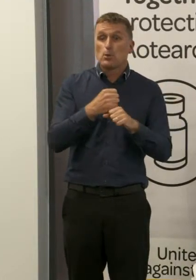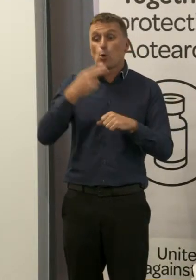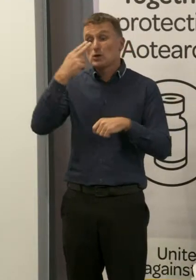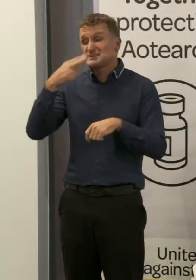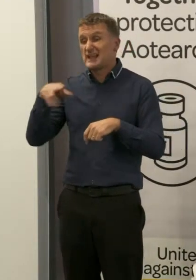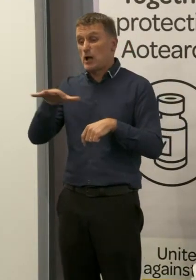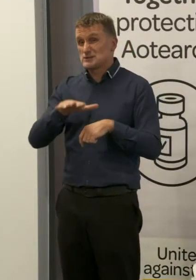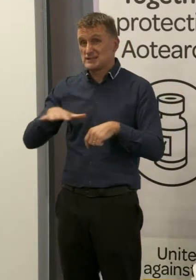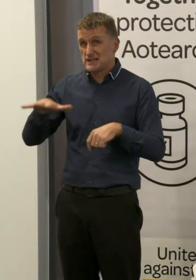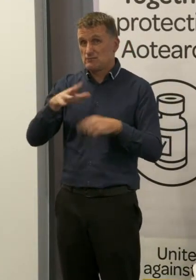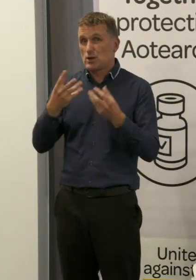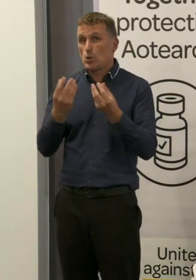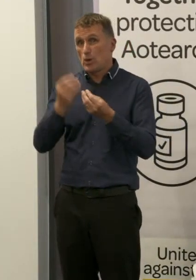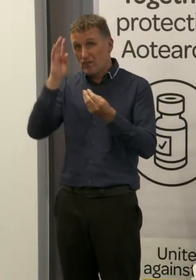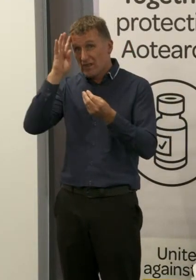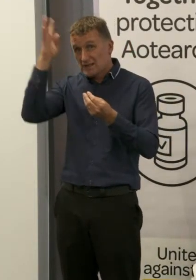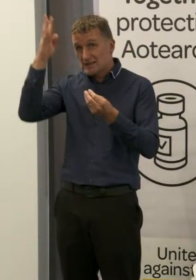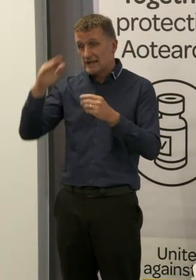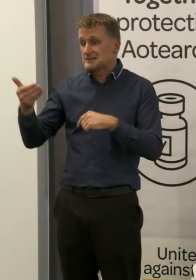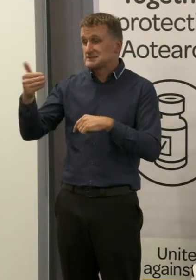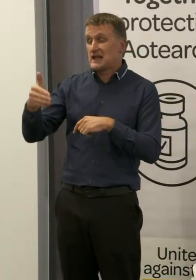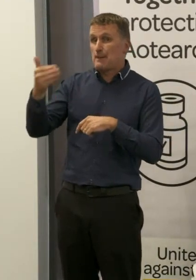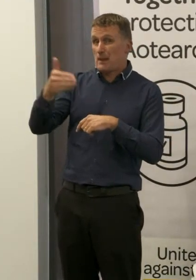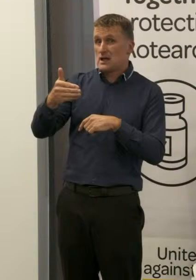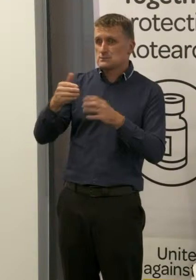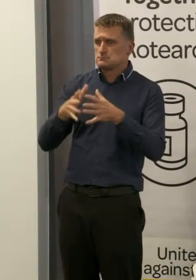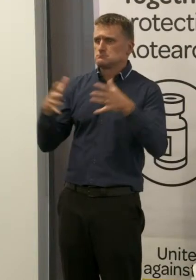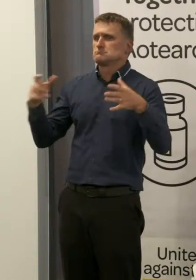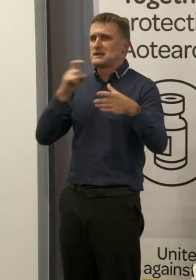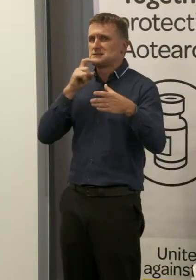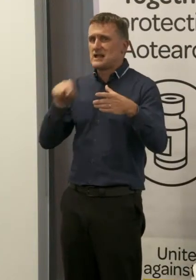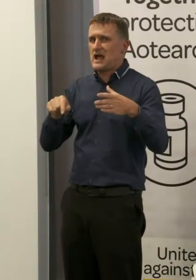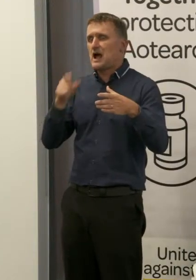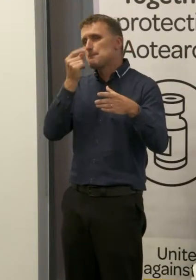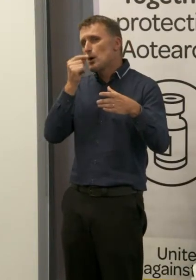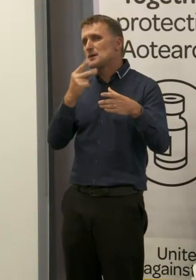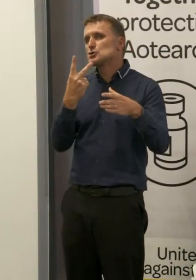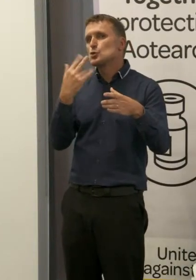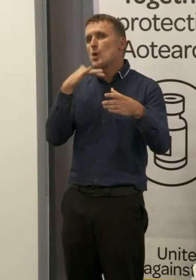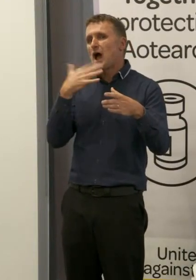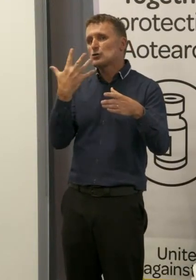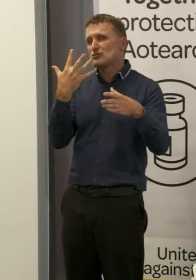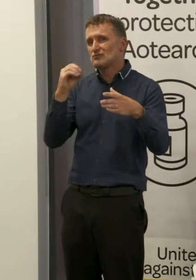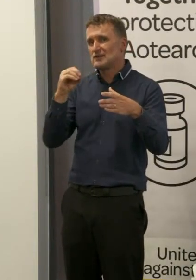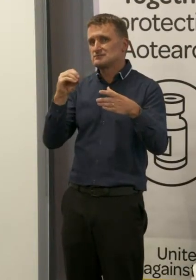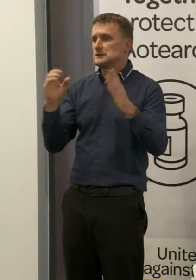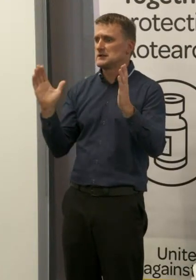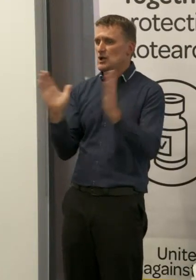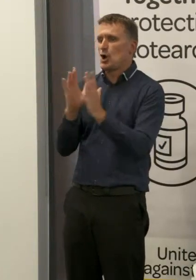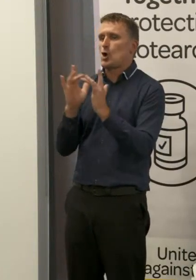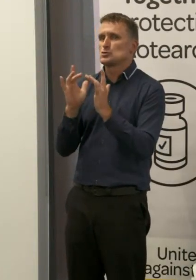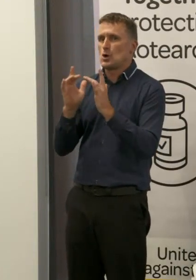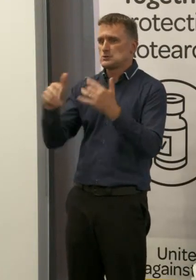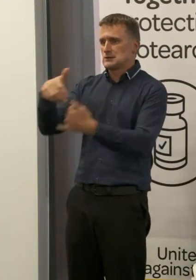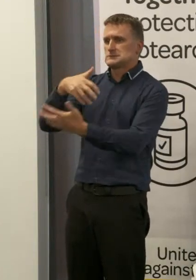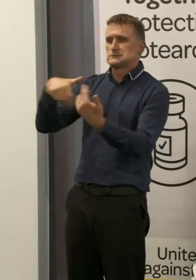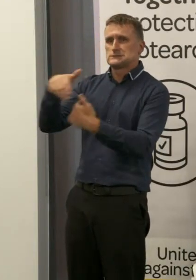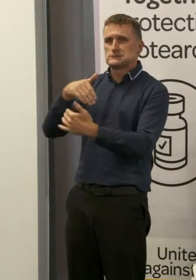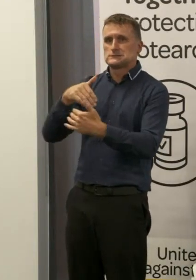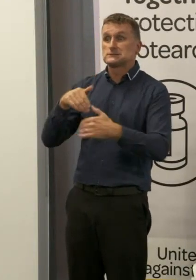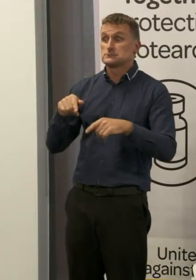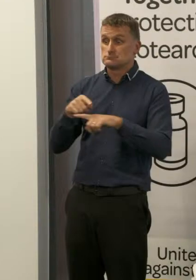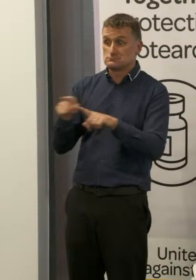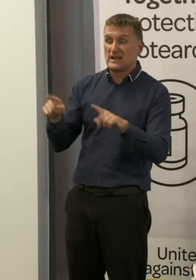cases in one of their processing plants. There are 250 potential close contacts amongst their workers. They've already had rapid